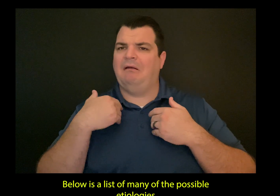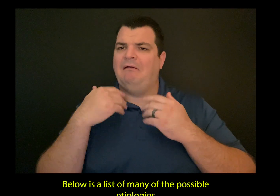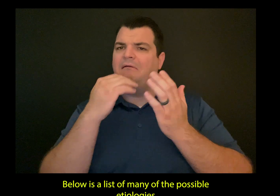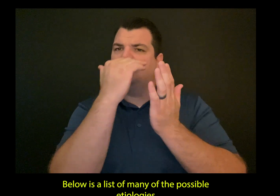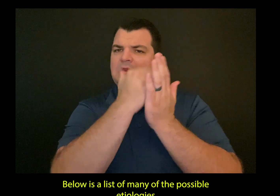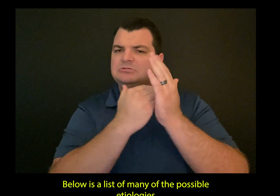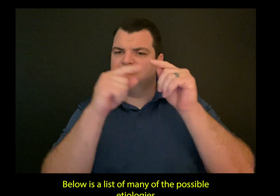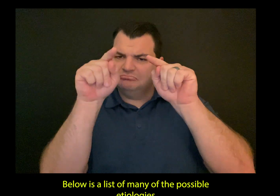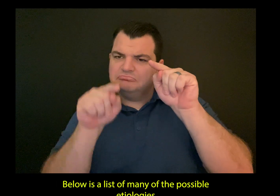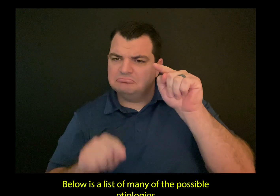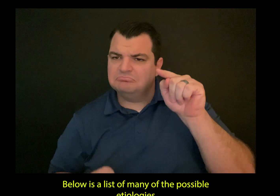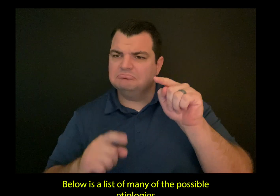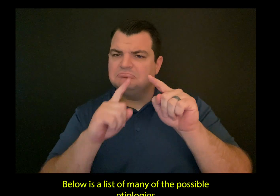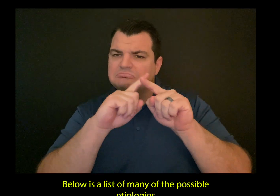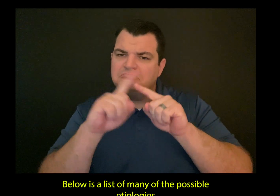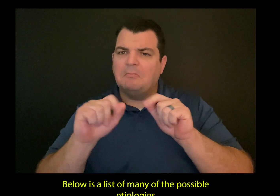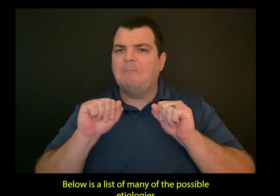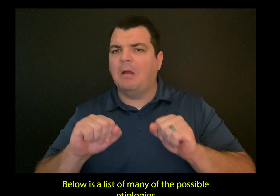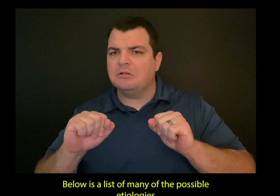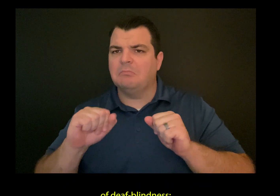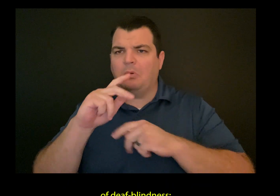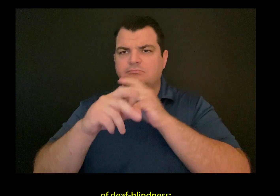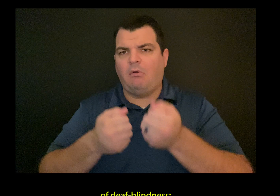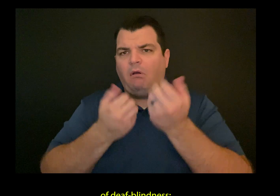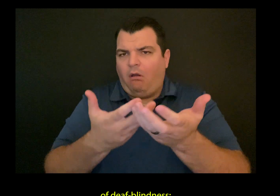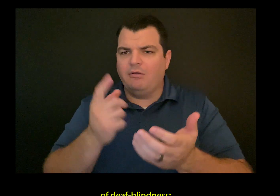Below is a list of many of the possible etiologies of deafblindness.